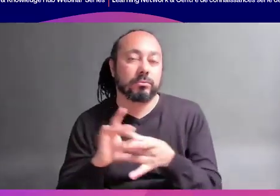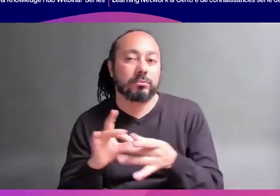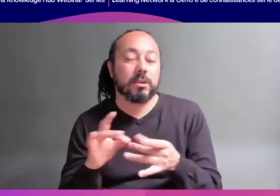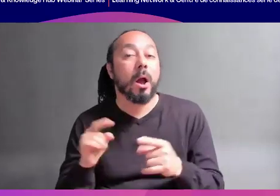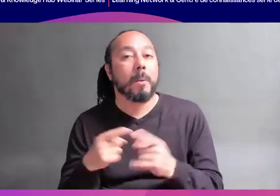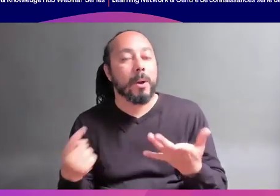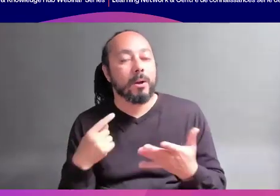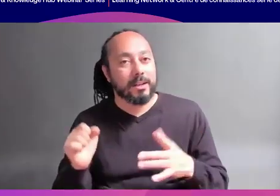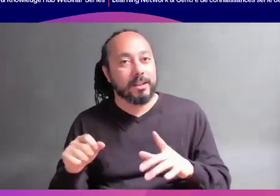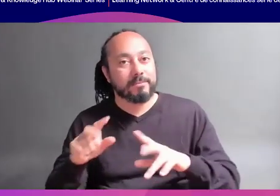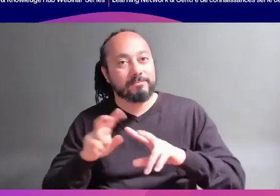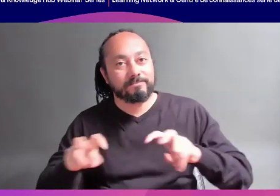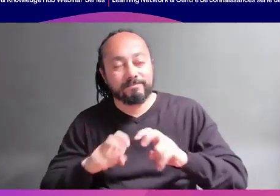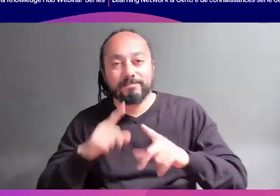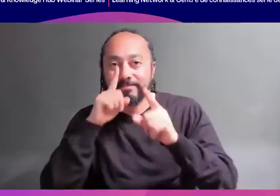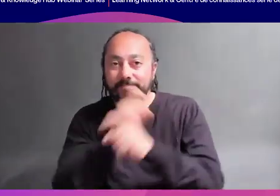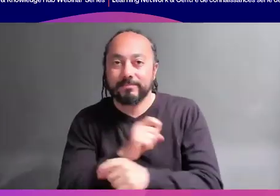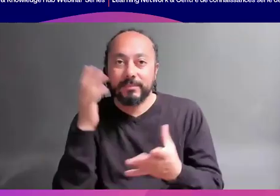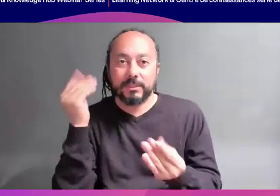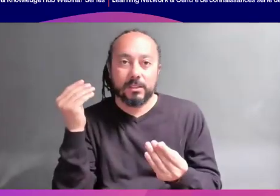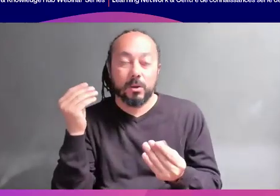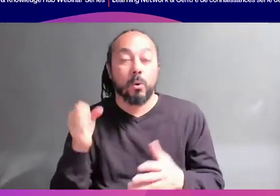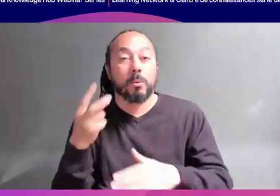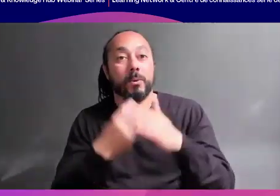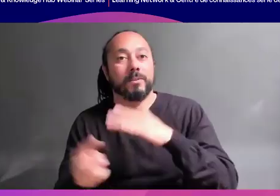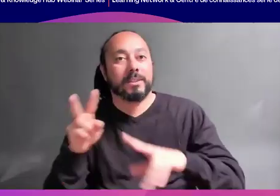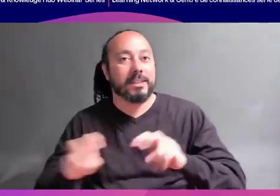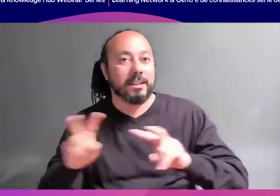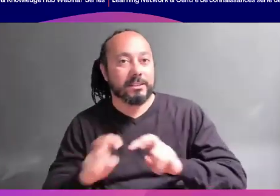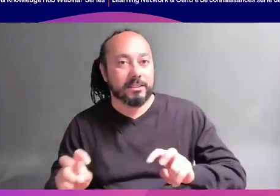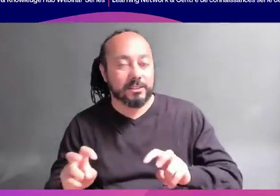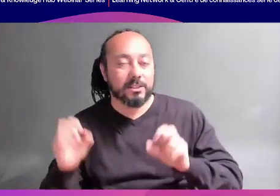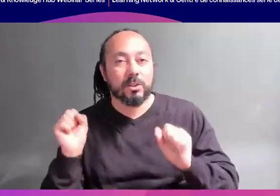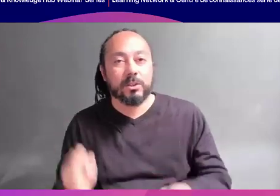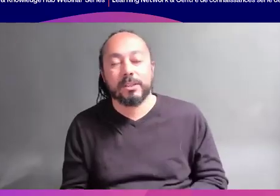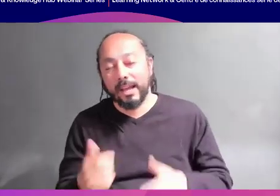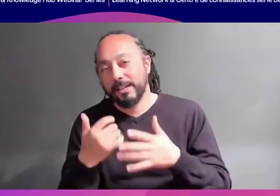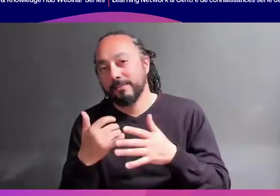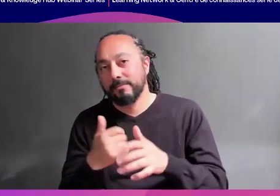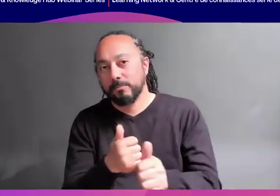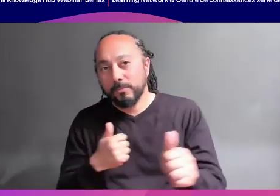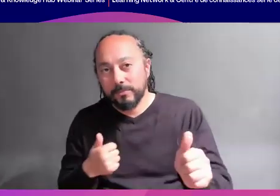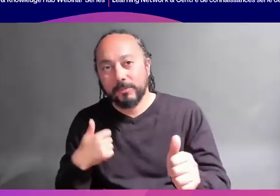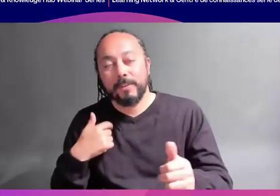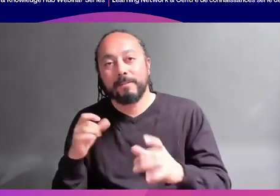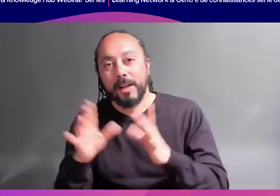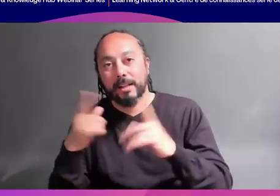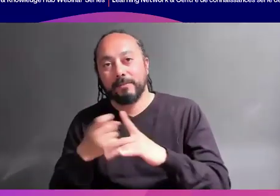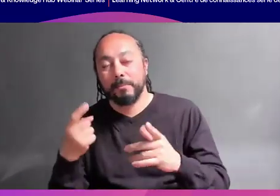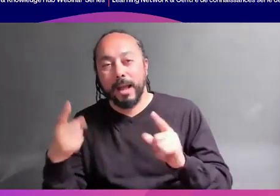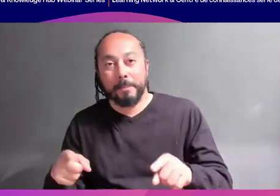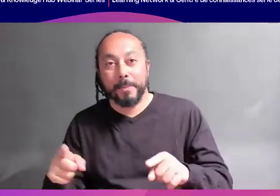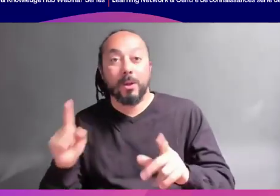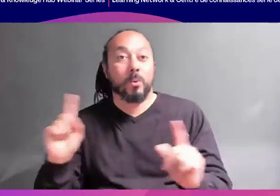complex data sets and use things like predictive analysis to be able to predict and prevent violence from happening in certain hotspots,